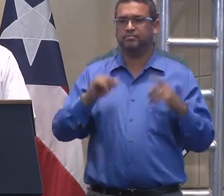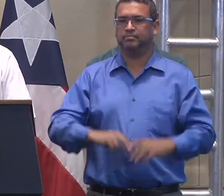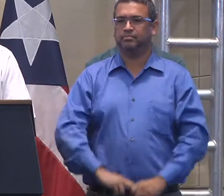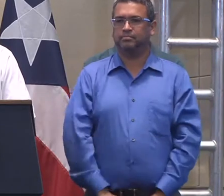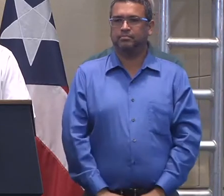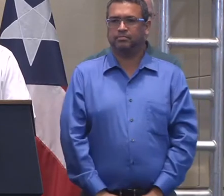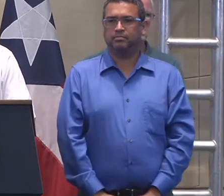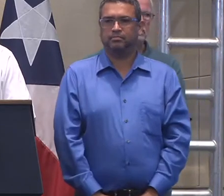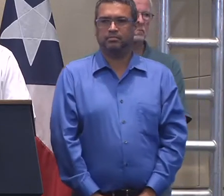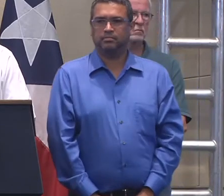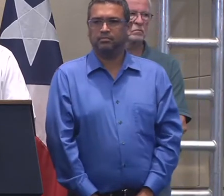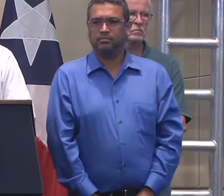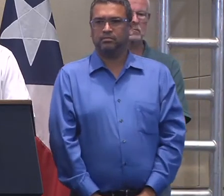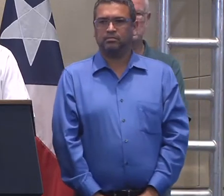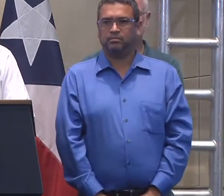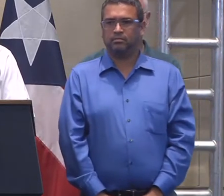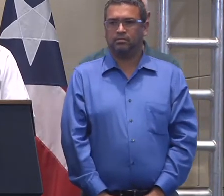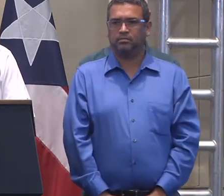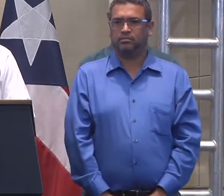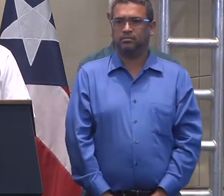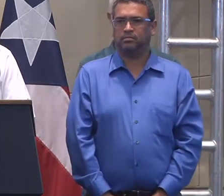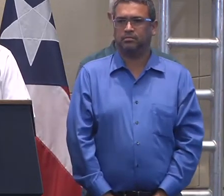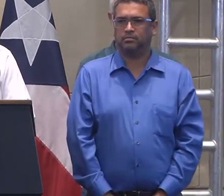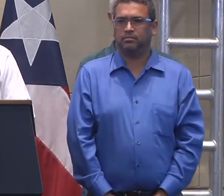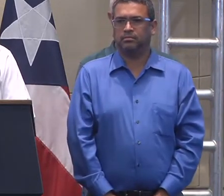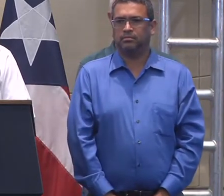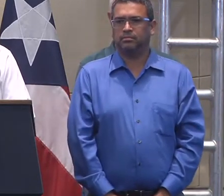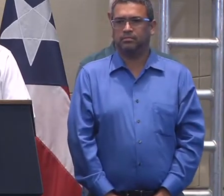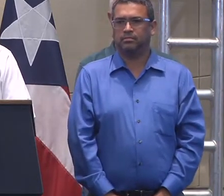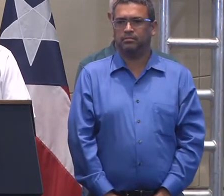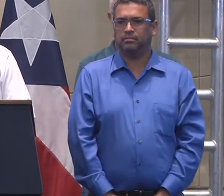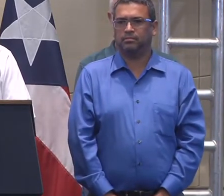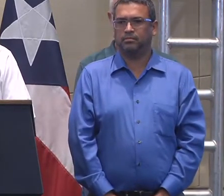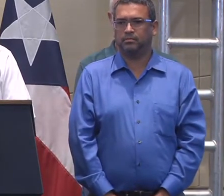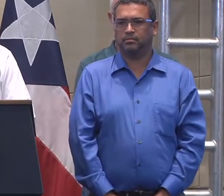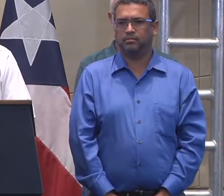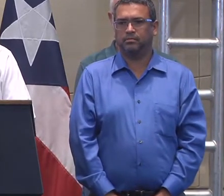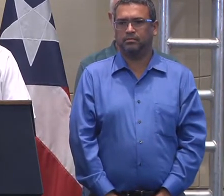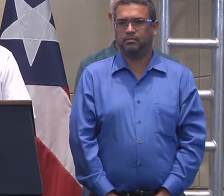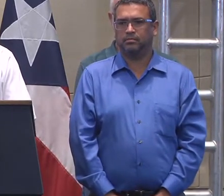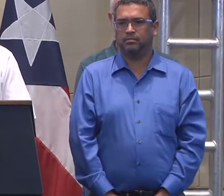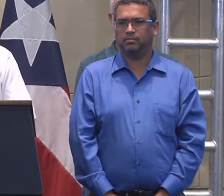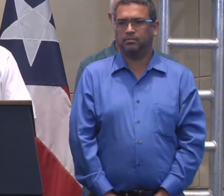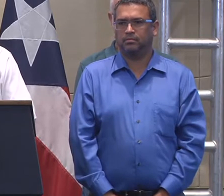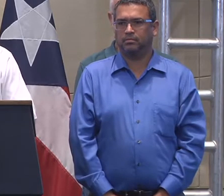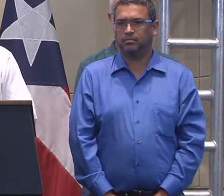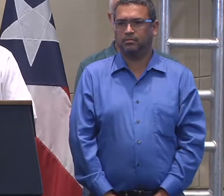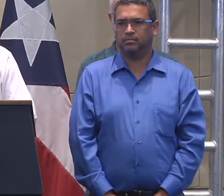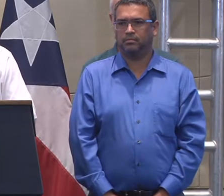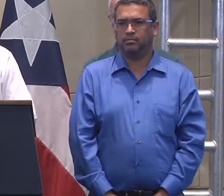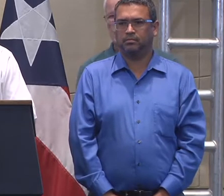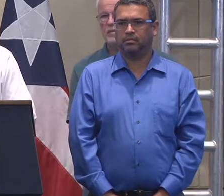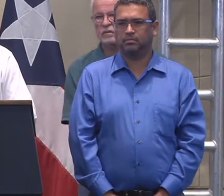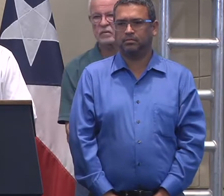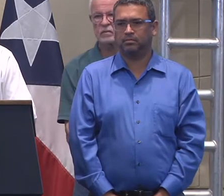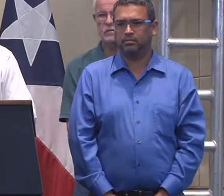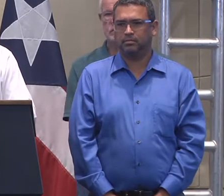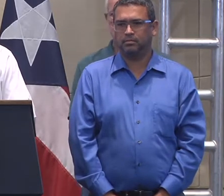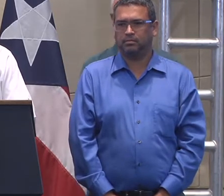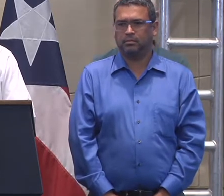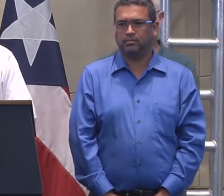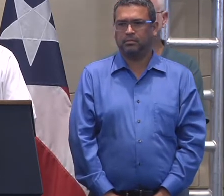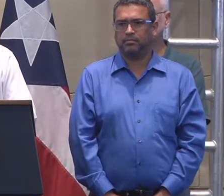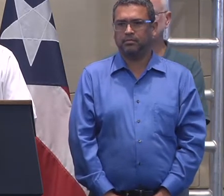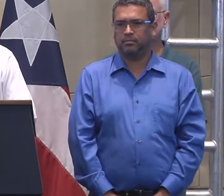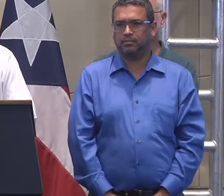as well. Just a follow-up question. Will PREPA and Puerto Rico be requesting mutual aid? Mutual aid? Yeah. Will you